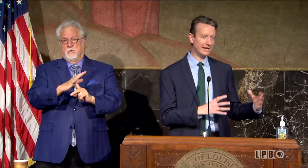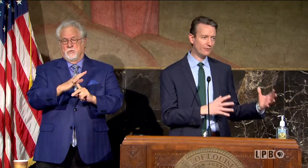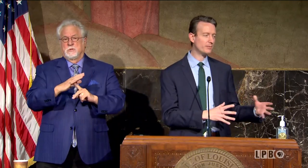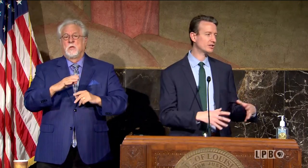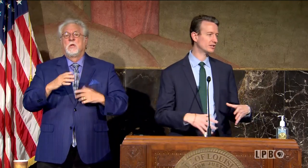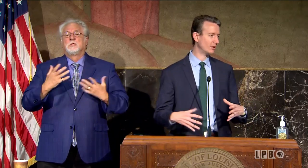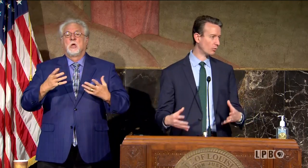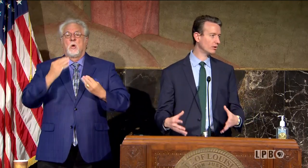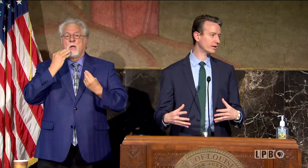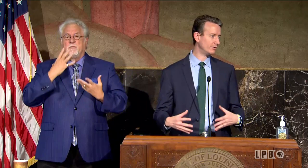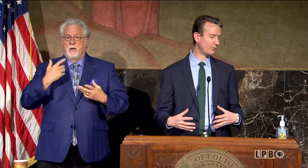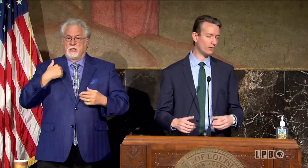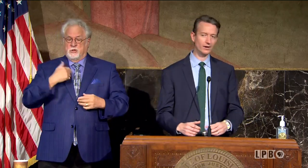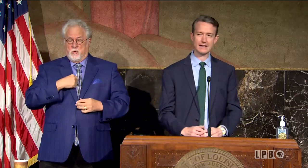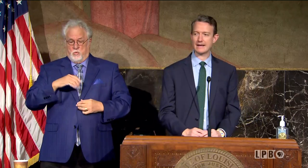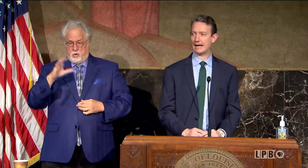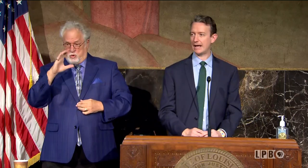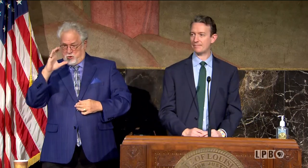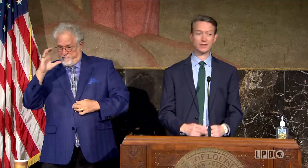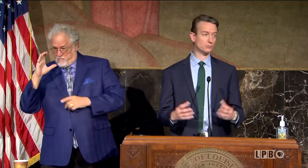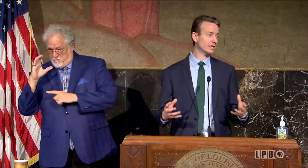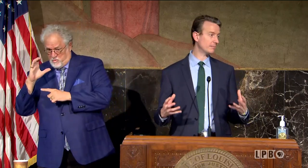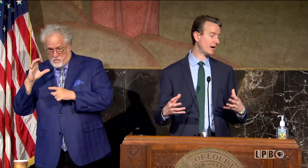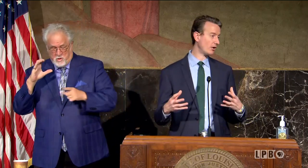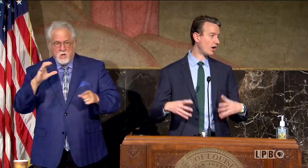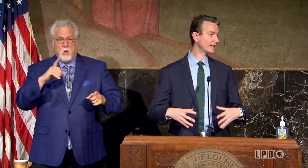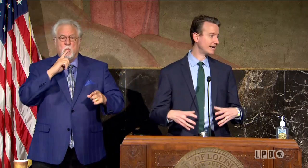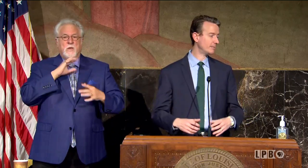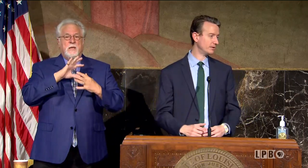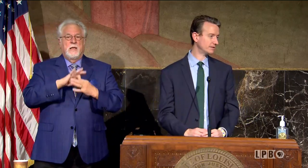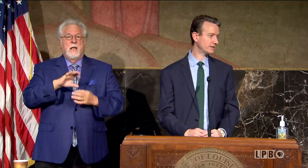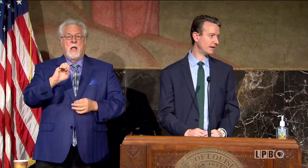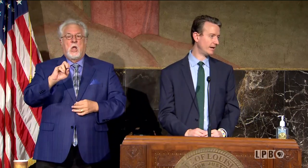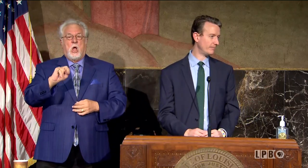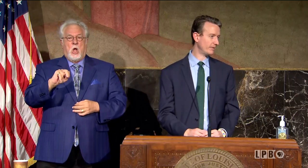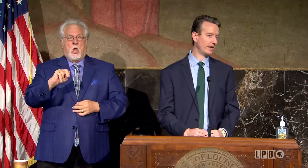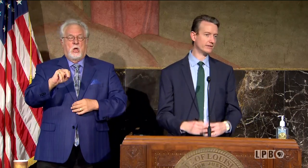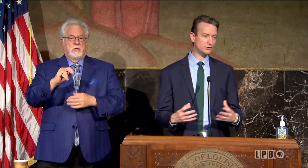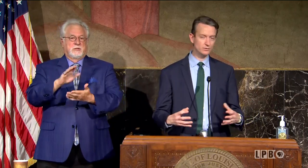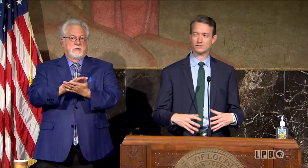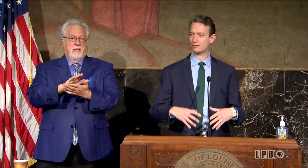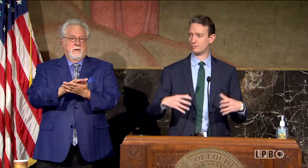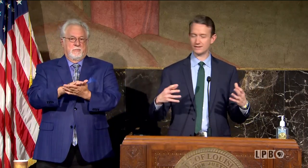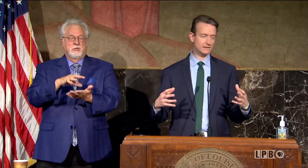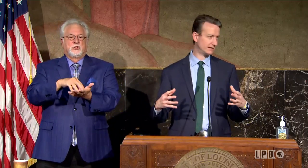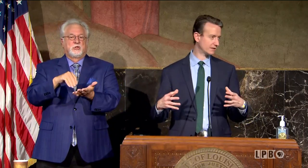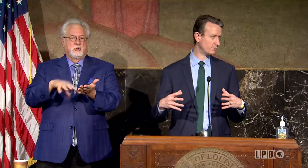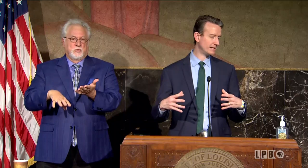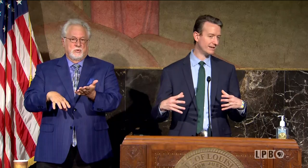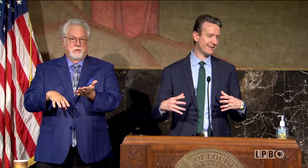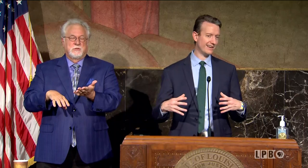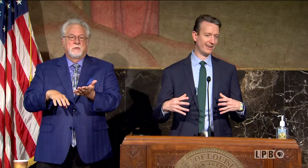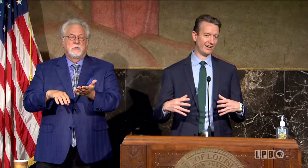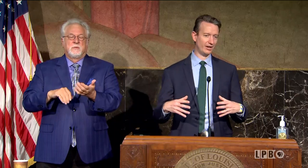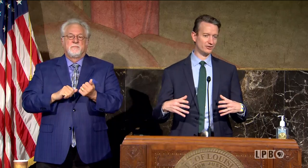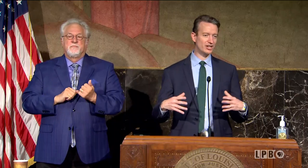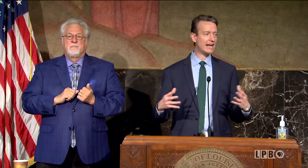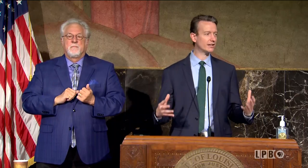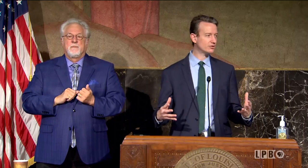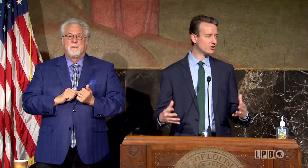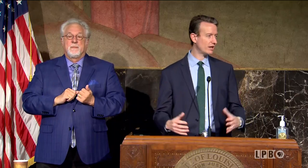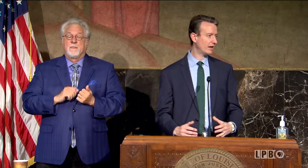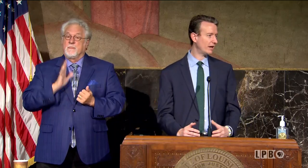So the information that we're looking for is really about on-campus students. It's going to be